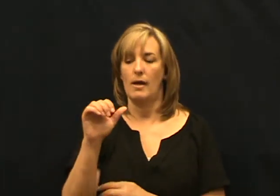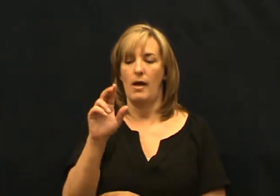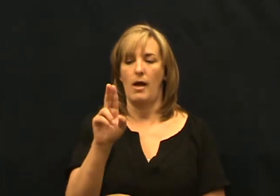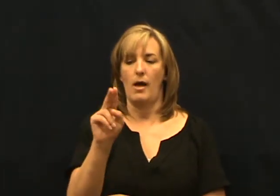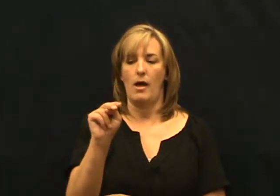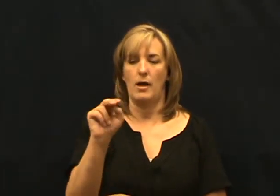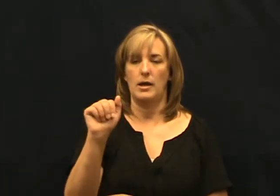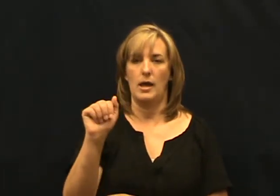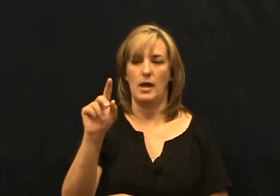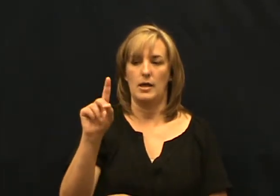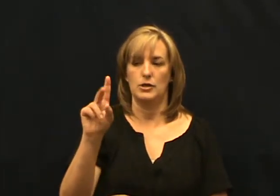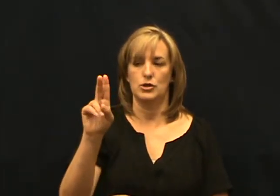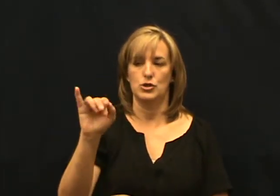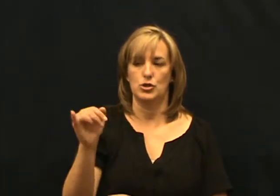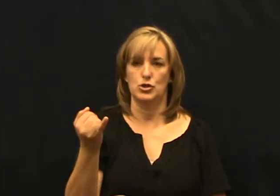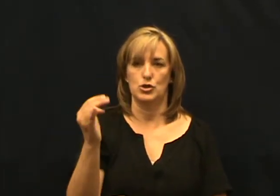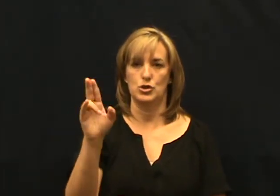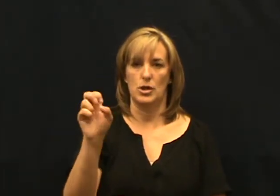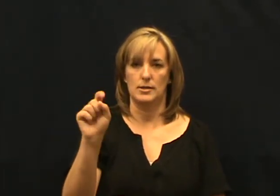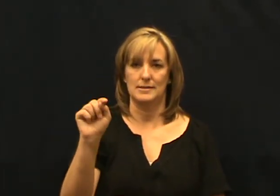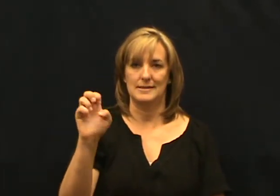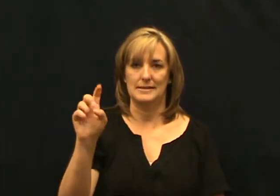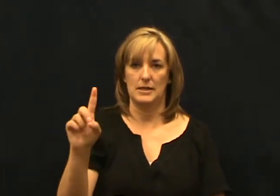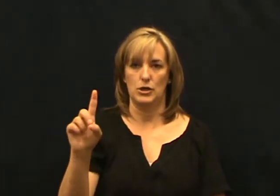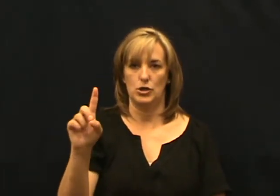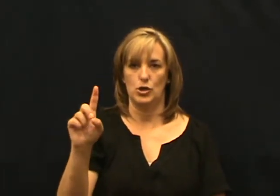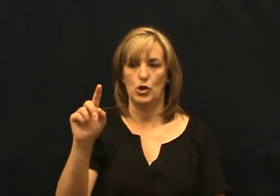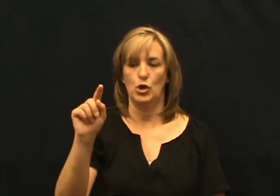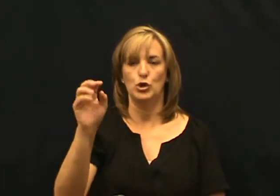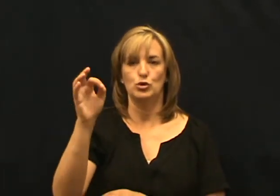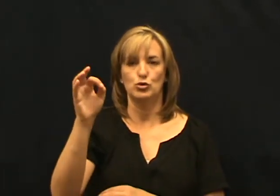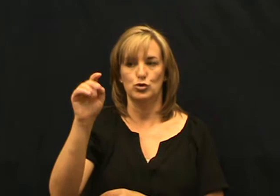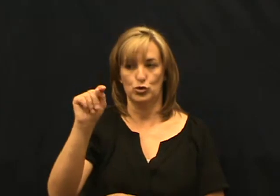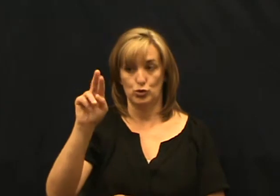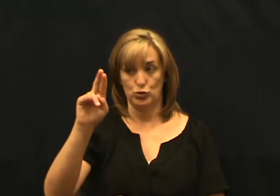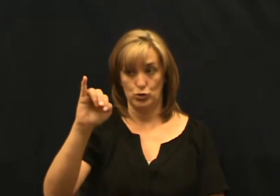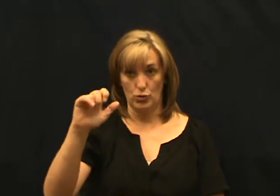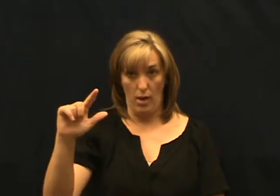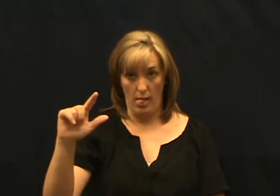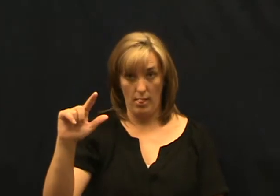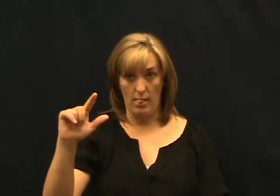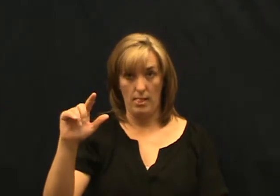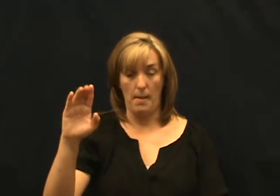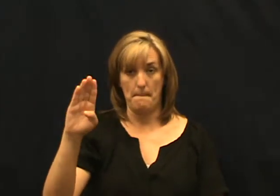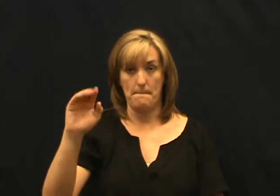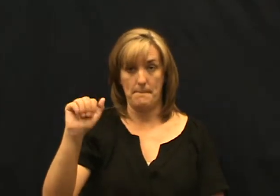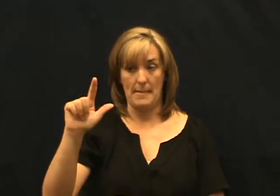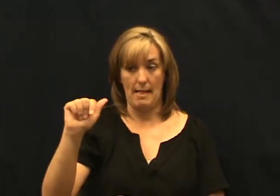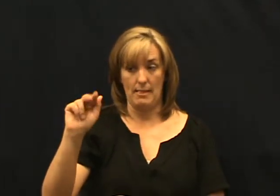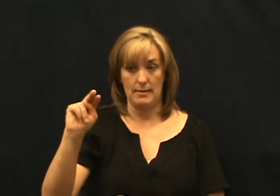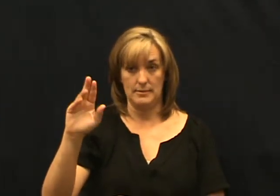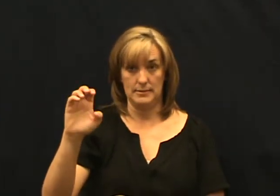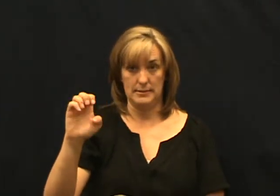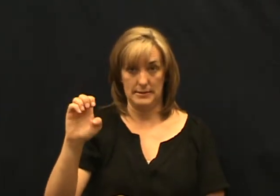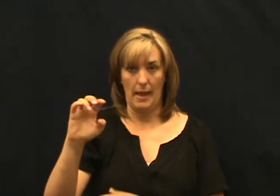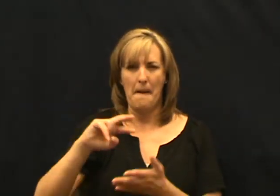trial balance is merely a listing of all of the account balances, either as debit balances or